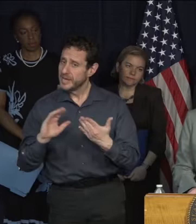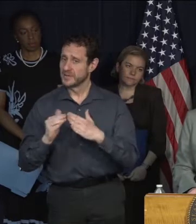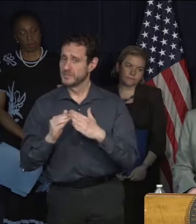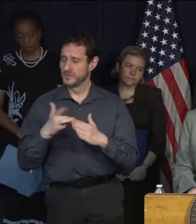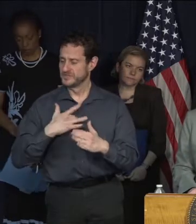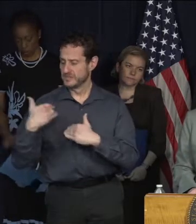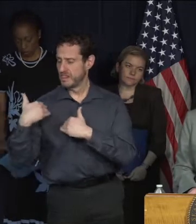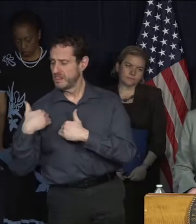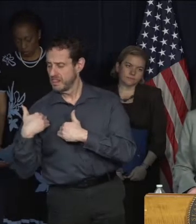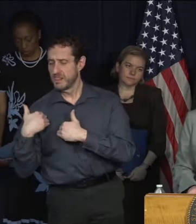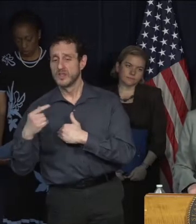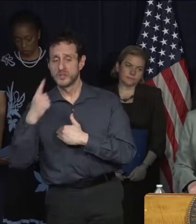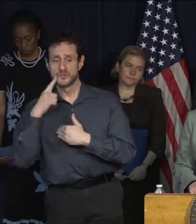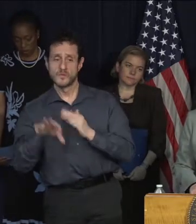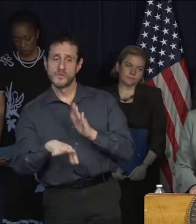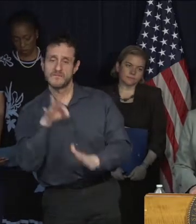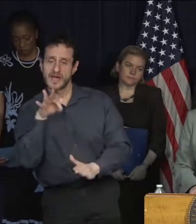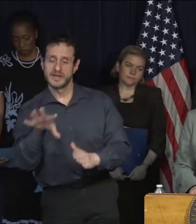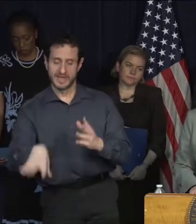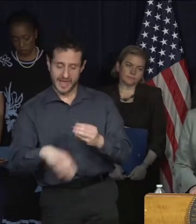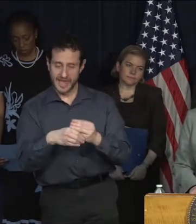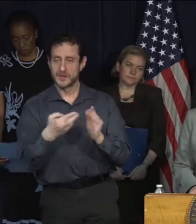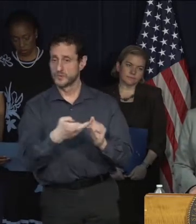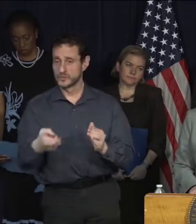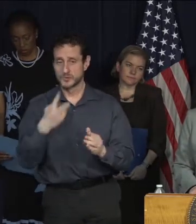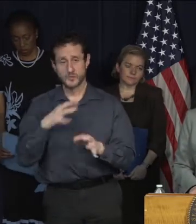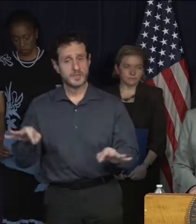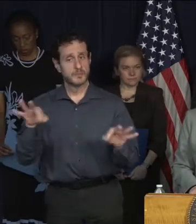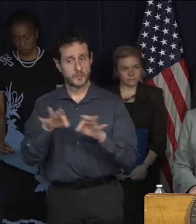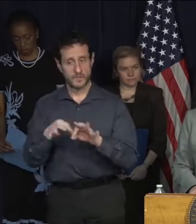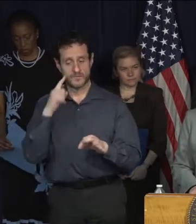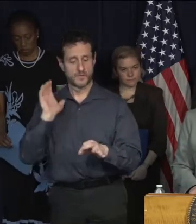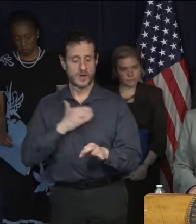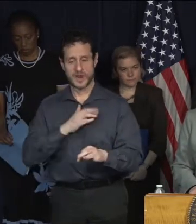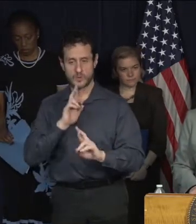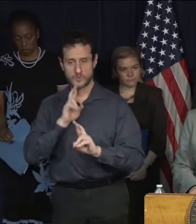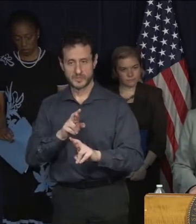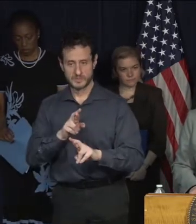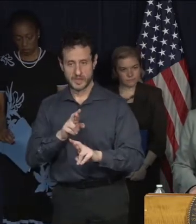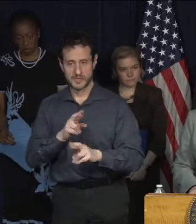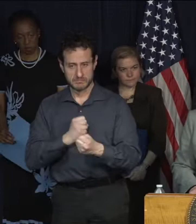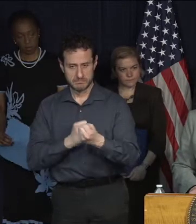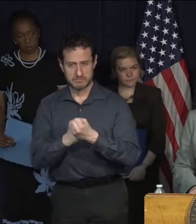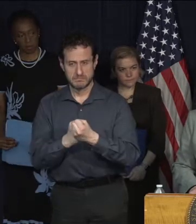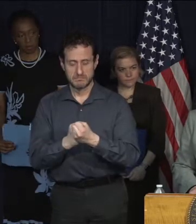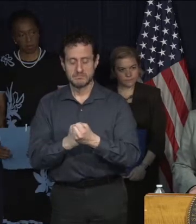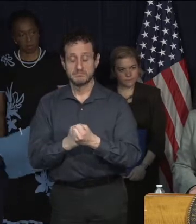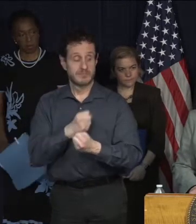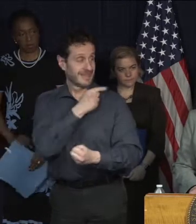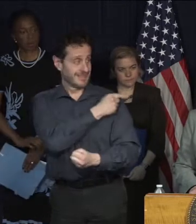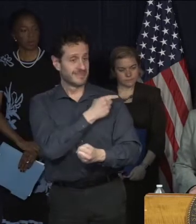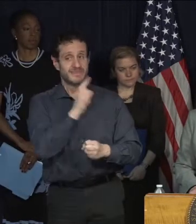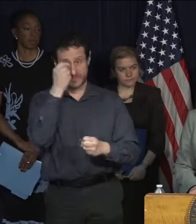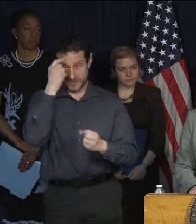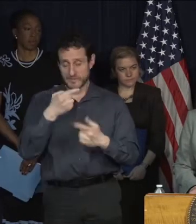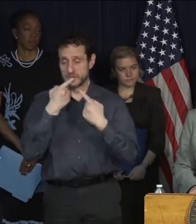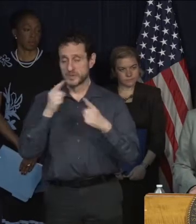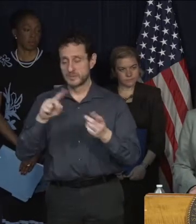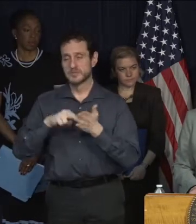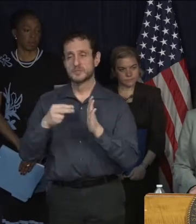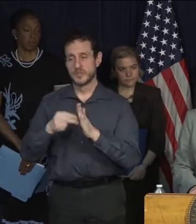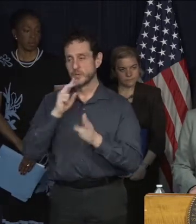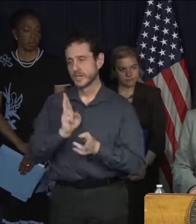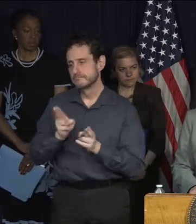additional resources will be key in our response. A disaster proclamation also allows us to expedite the purchasing